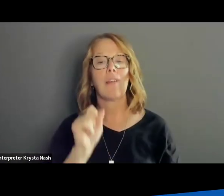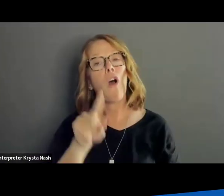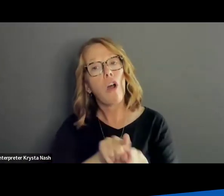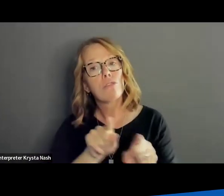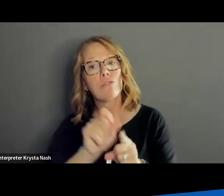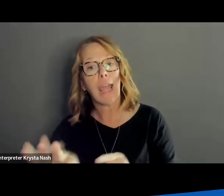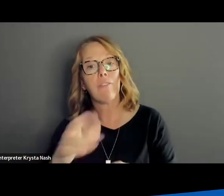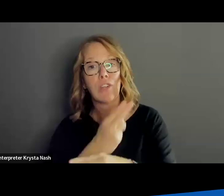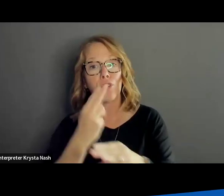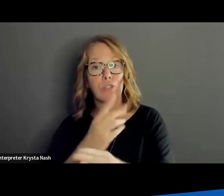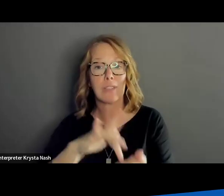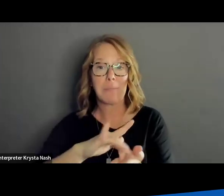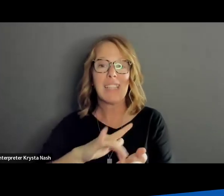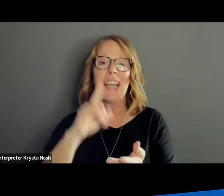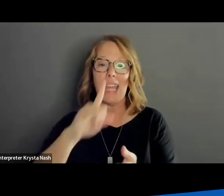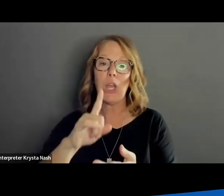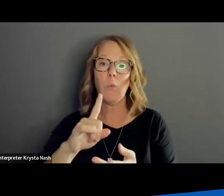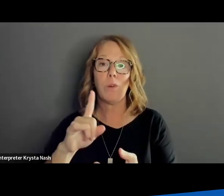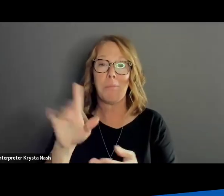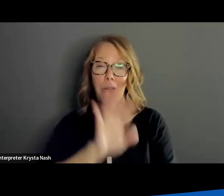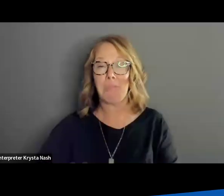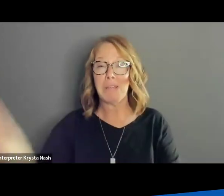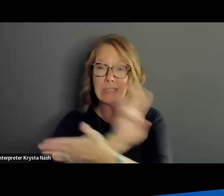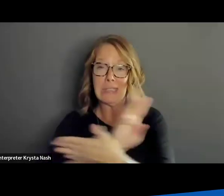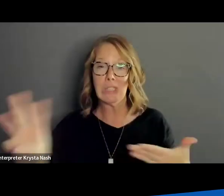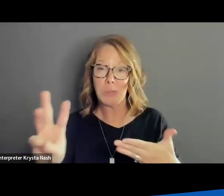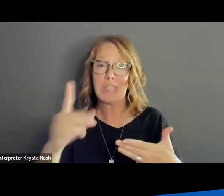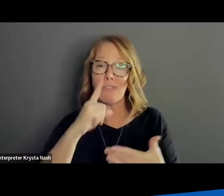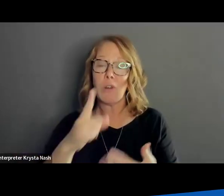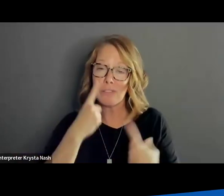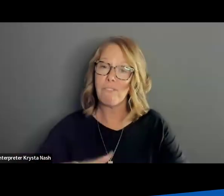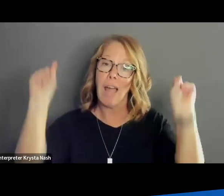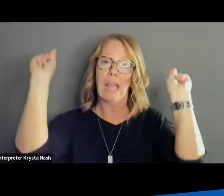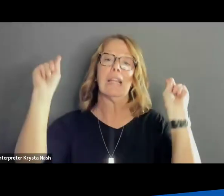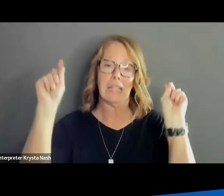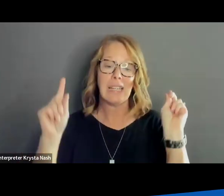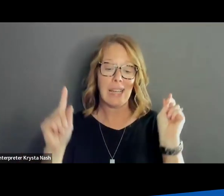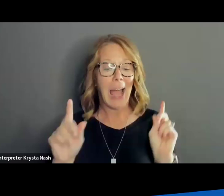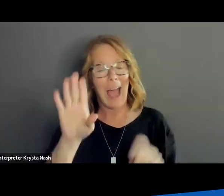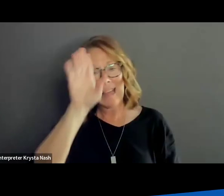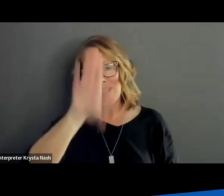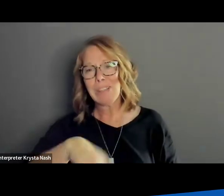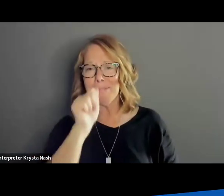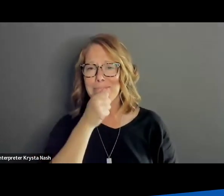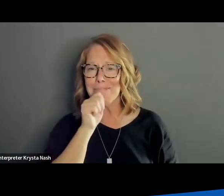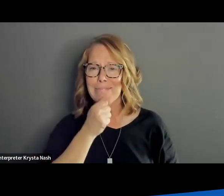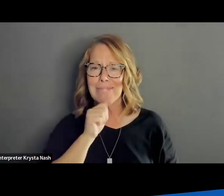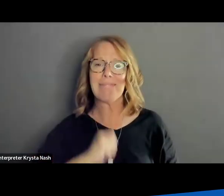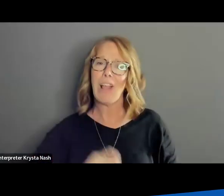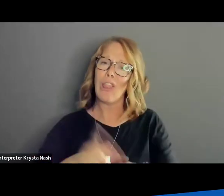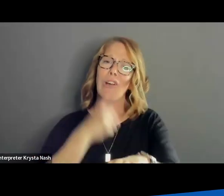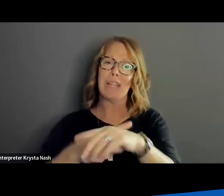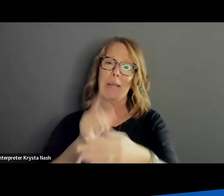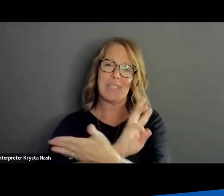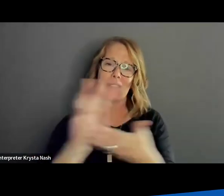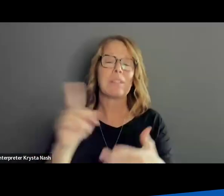drug, it takes 6 weeks for it to gain full effect. That is a long time to wait when you're having pain. Sometimes